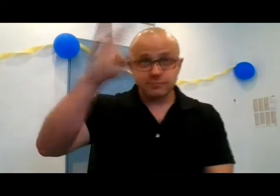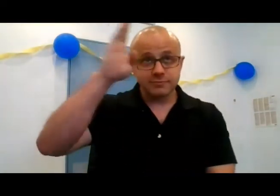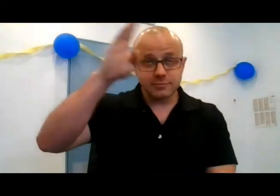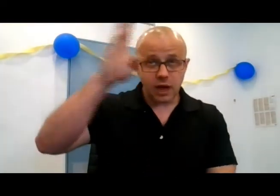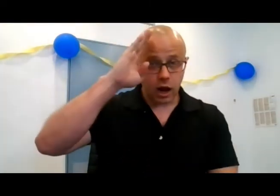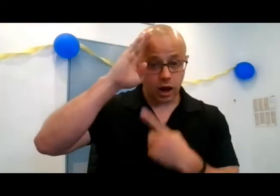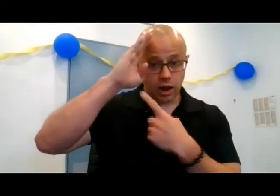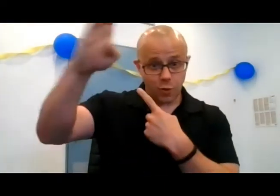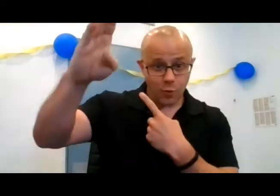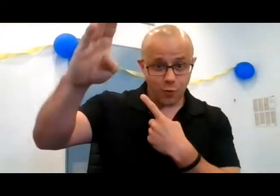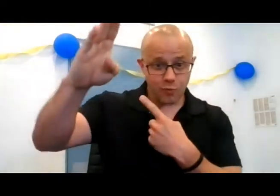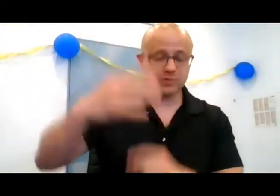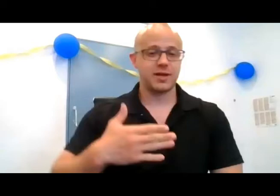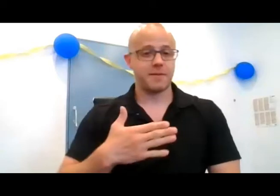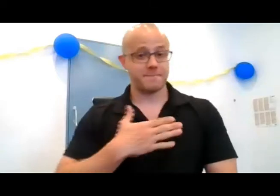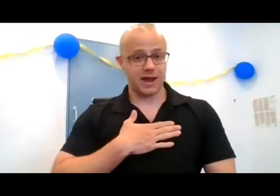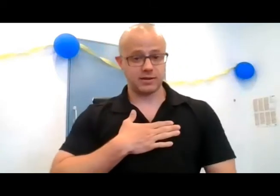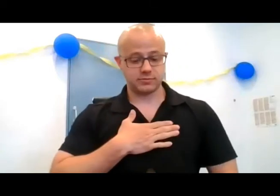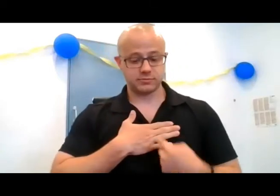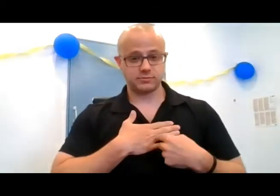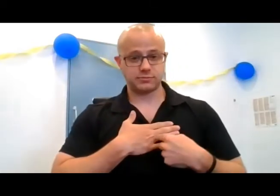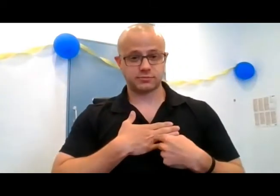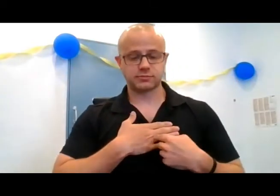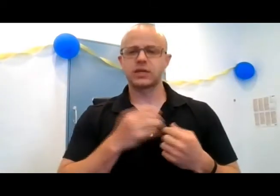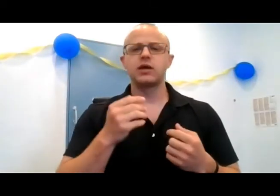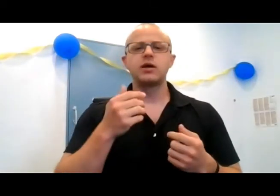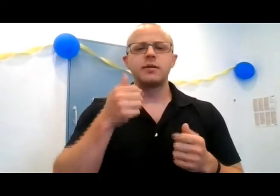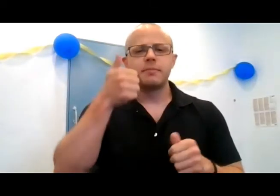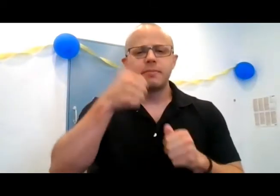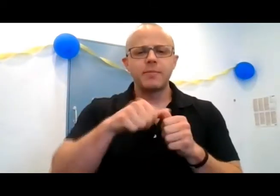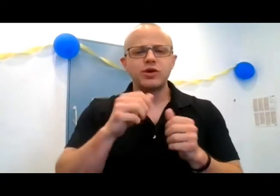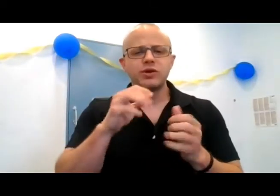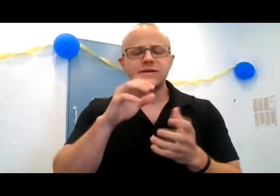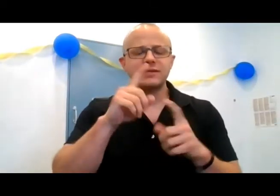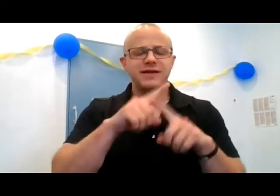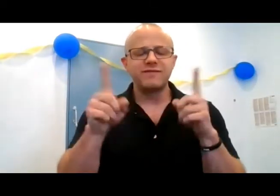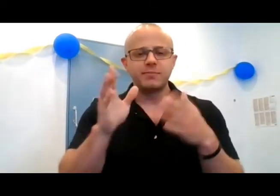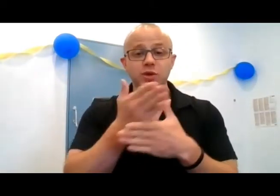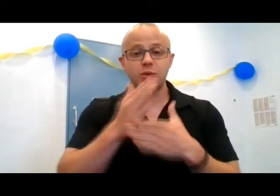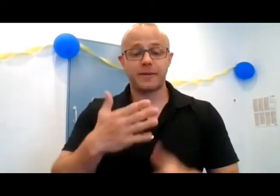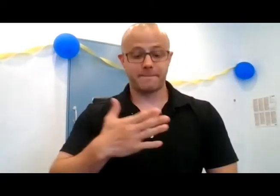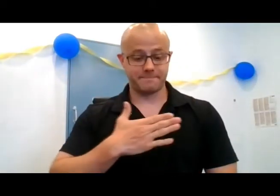So you can practice this. Hello, my.